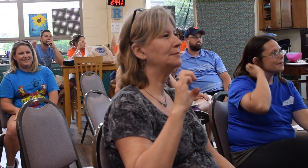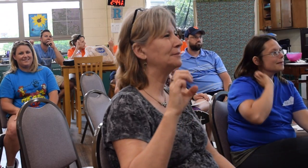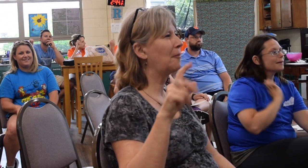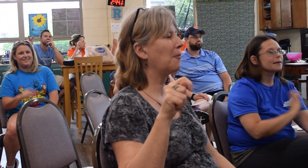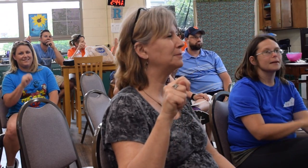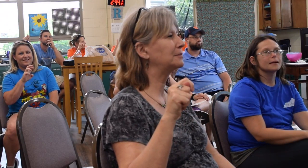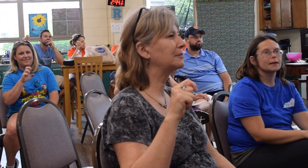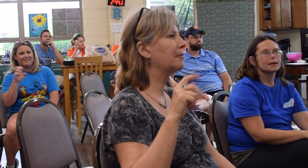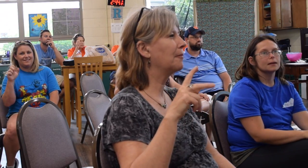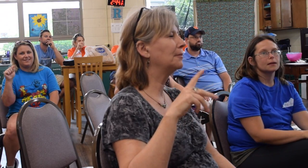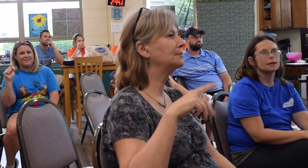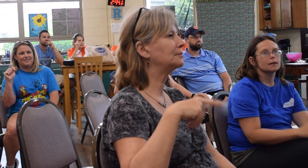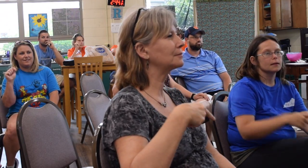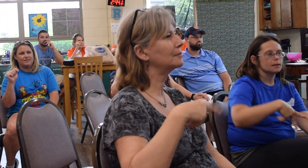Okay. And then papers.